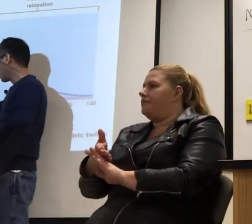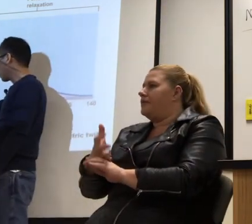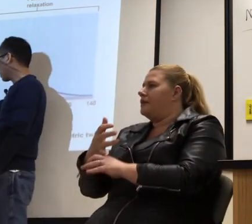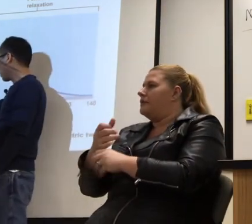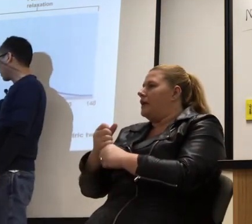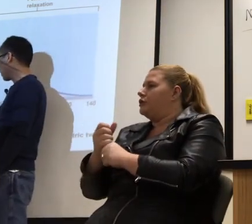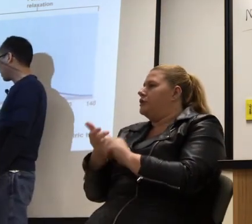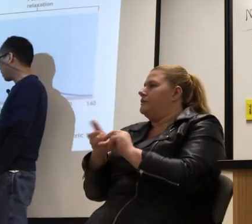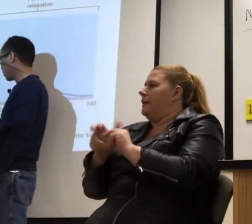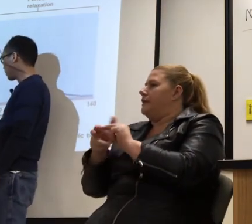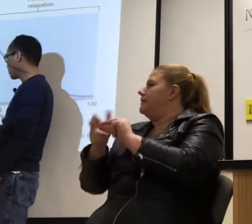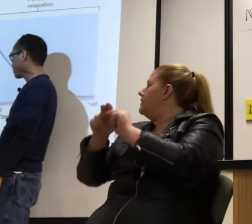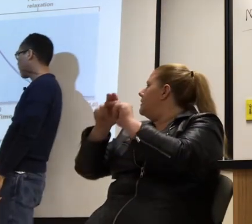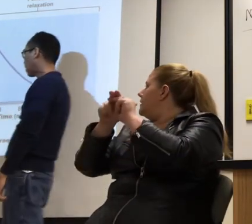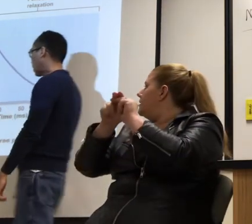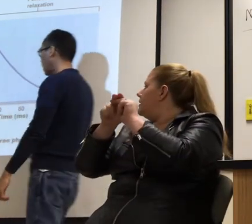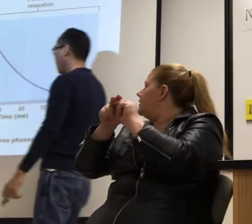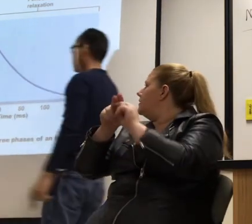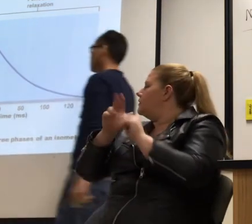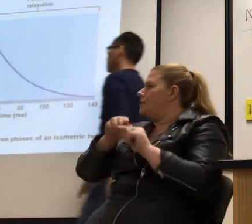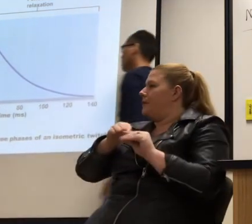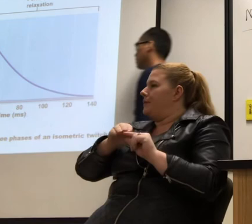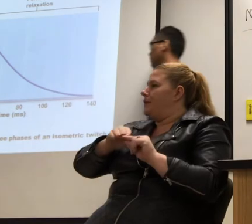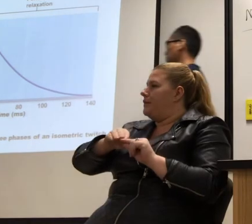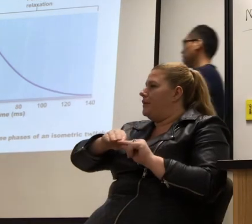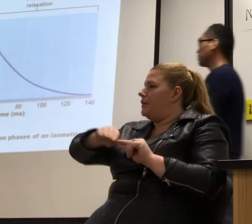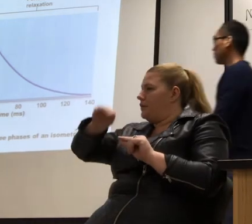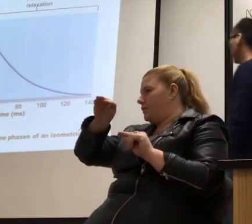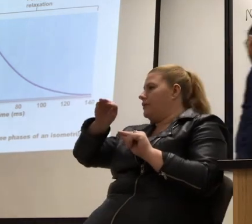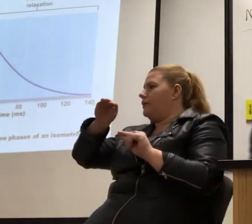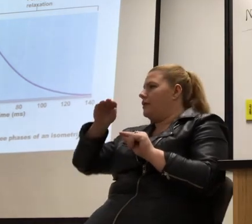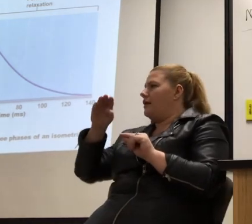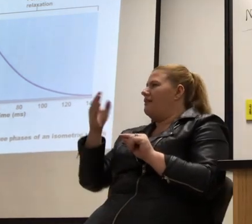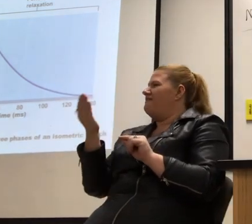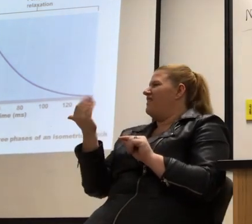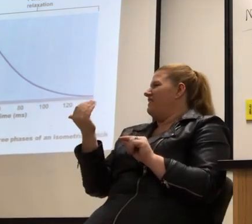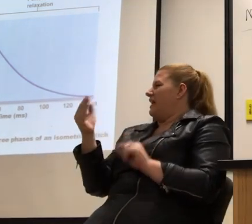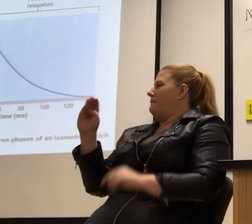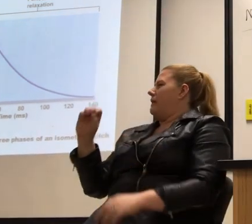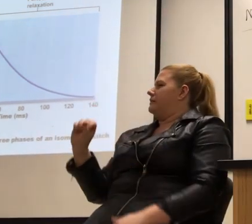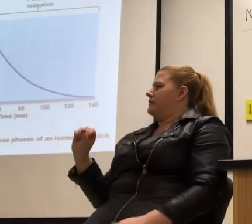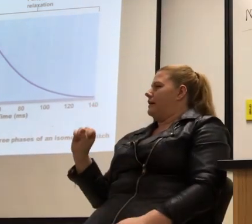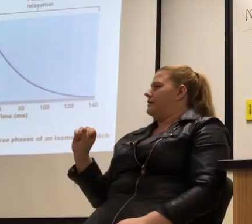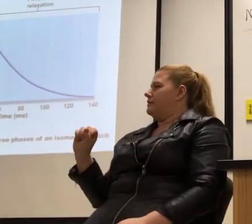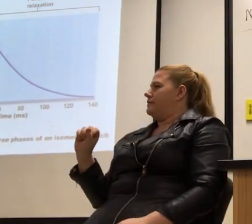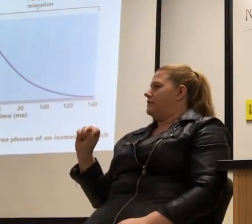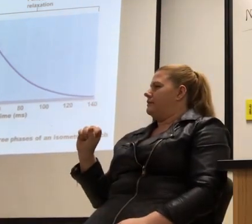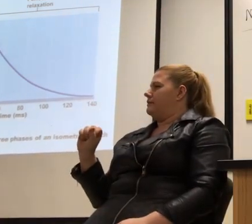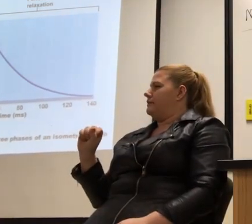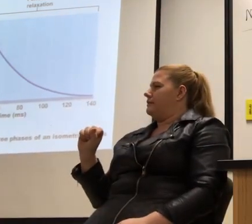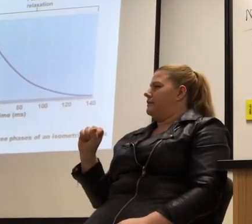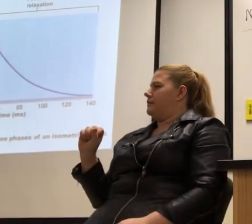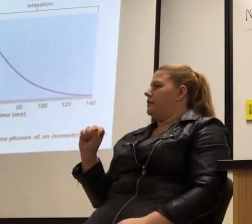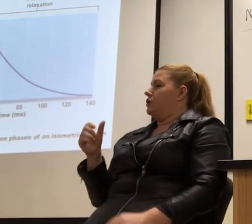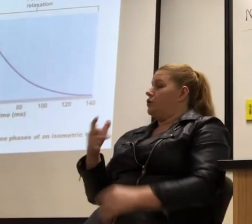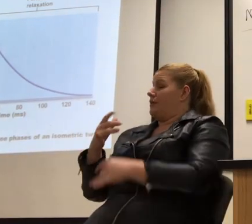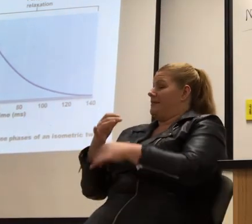about here to here, so it's about 15 milliseconds. Tension is building.